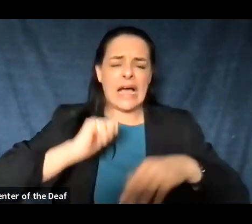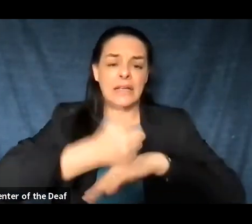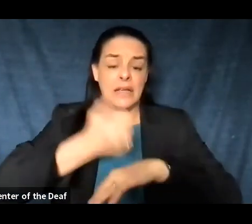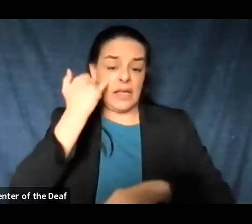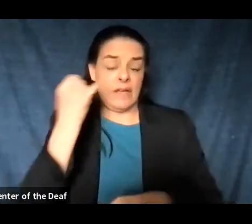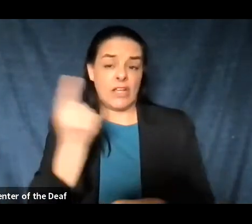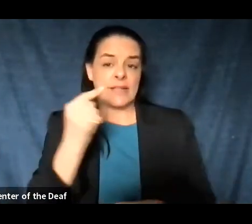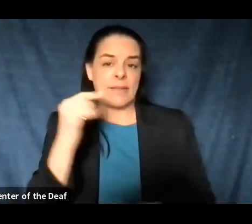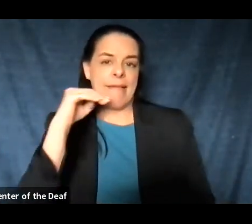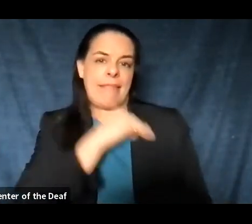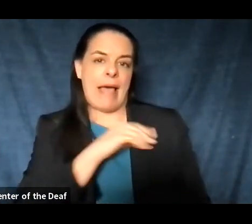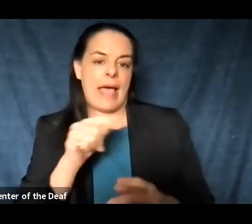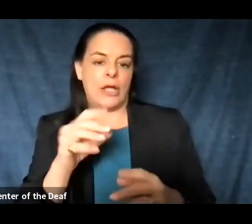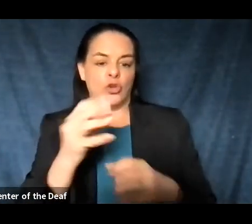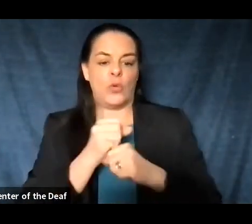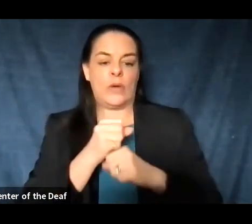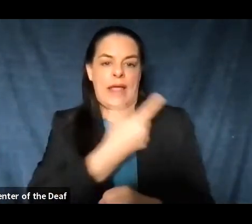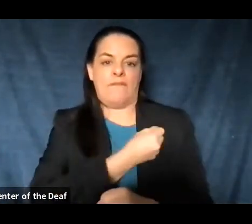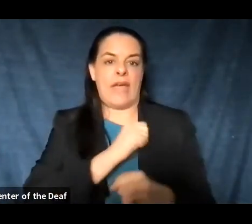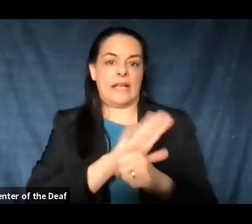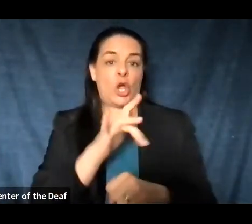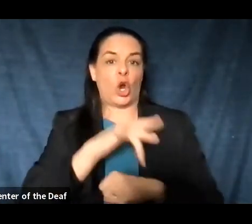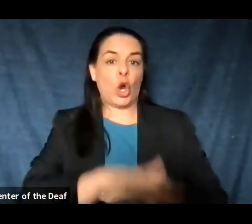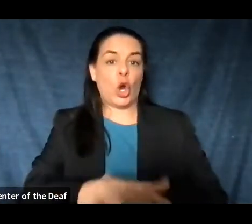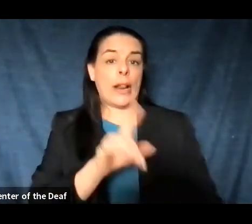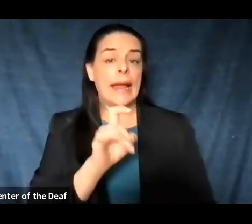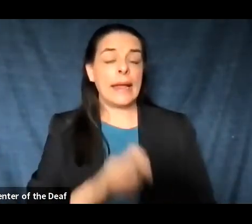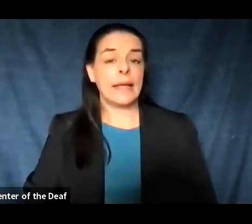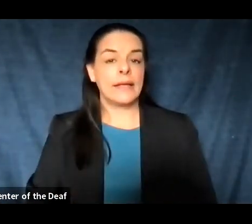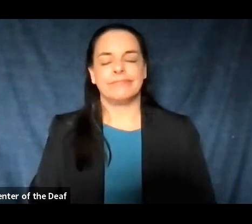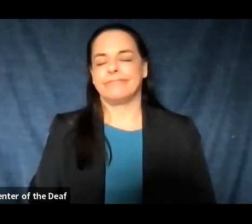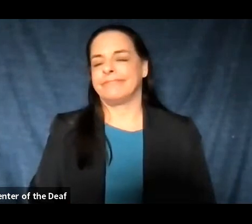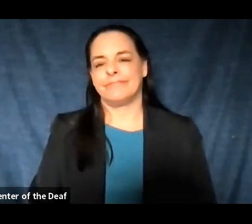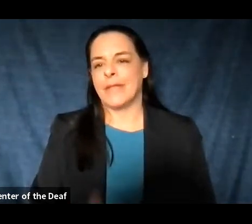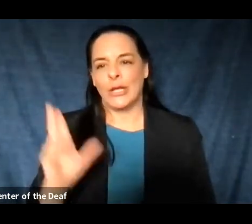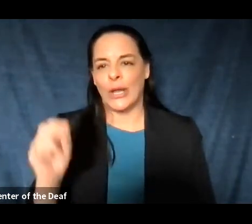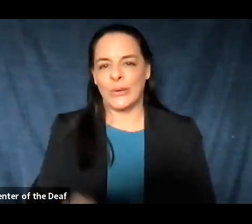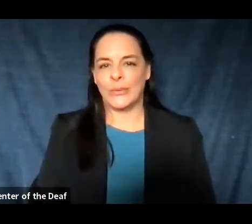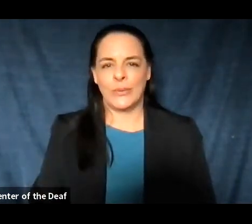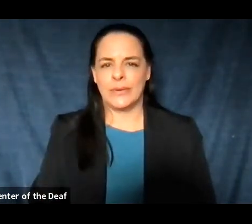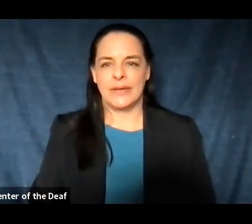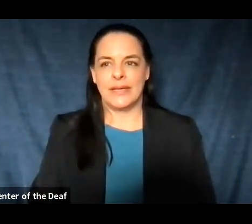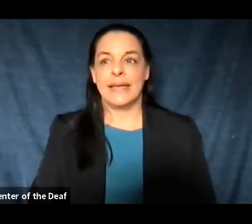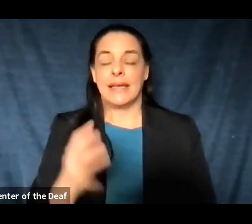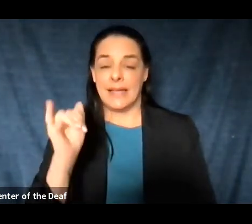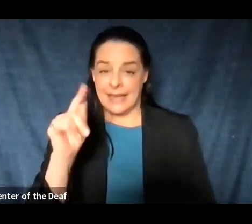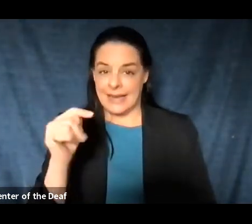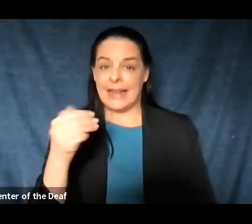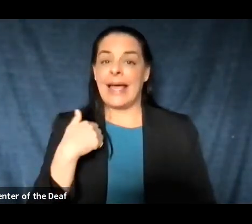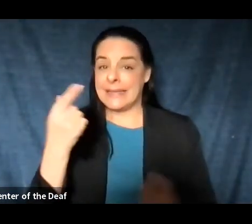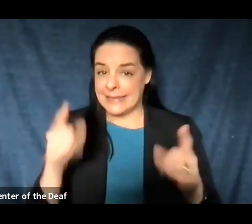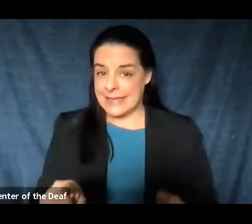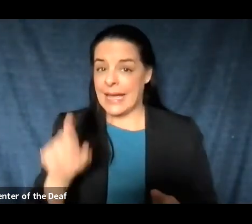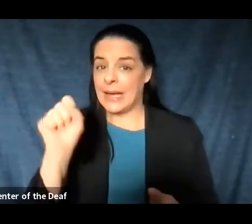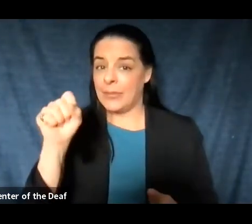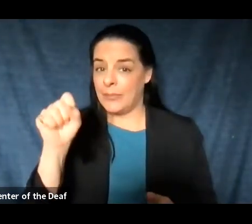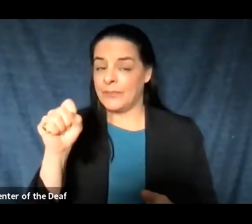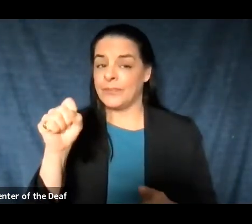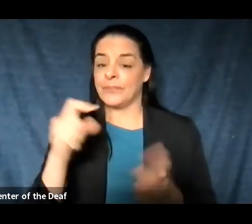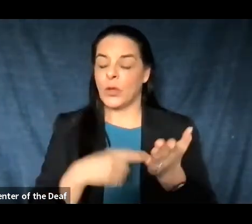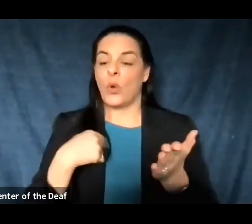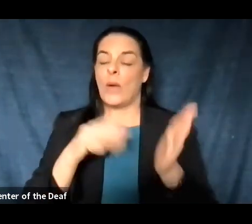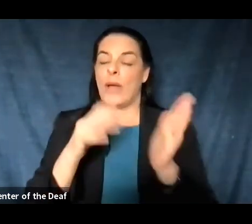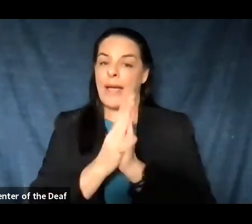to lie to get vaccinated early? No. It has happened sometimes. So we ask people